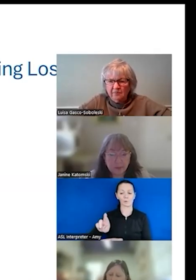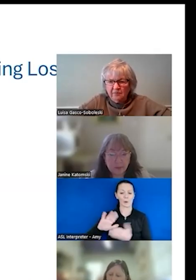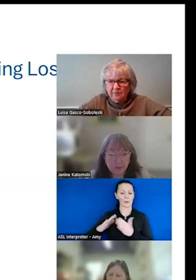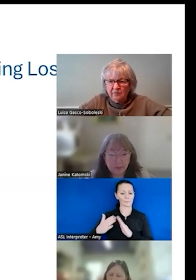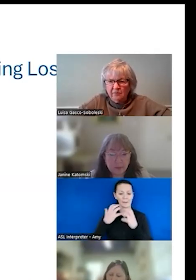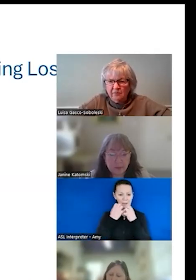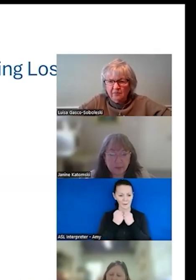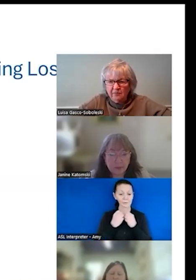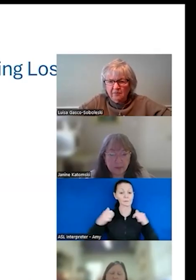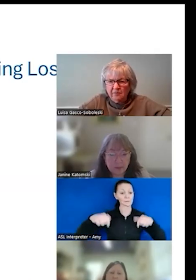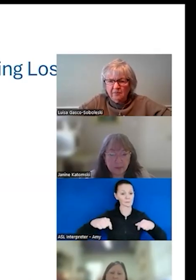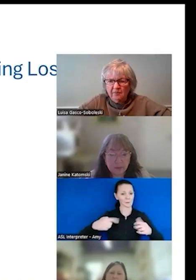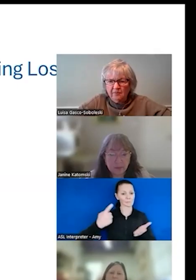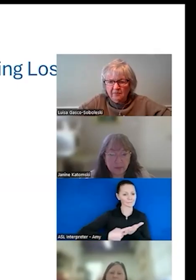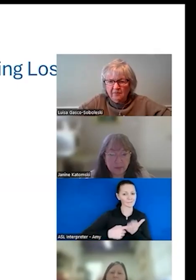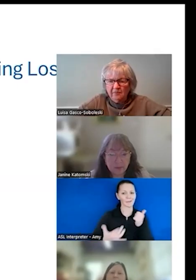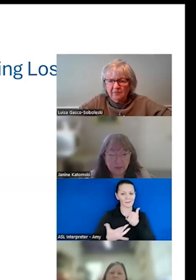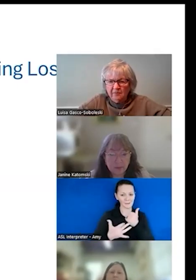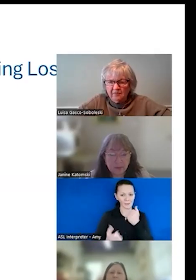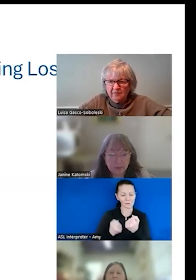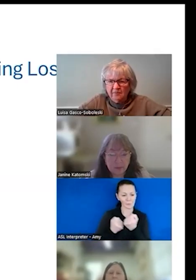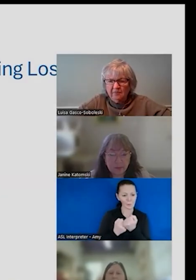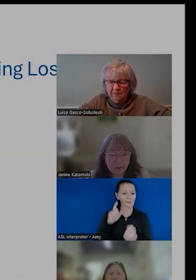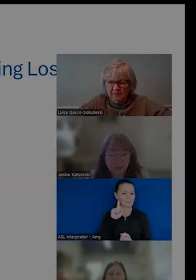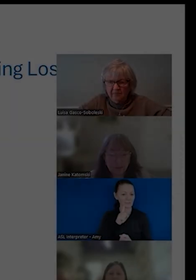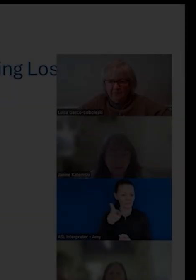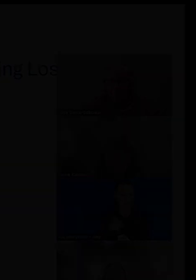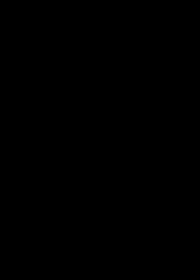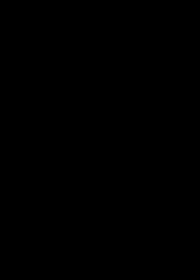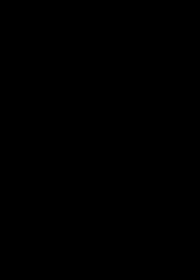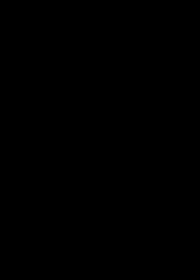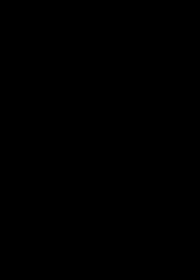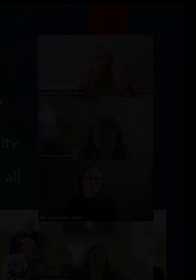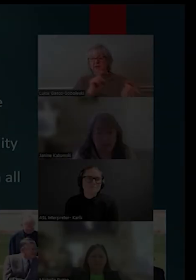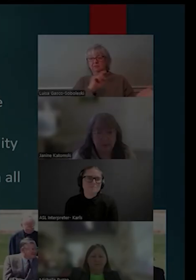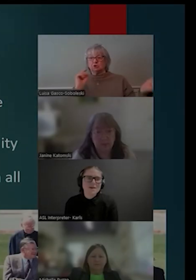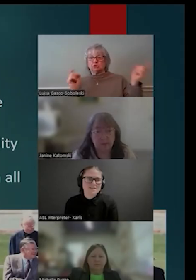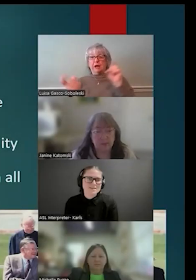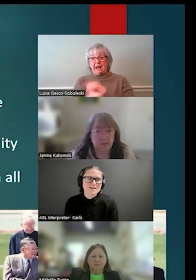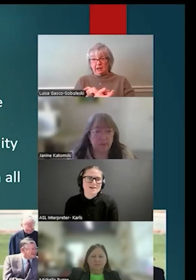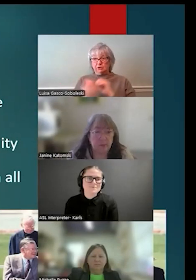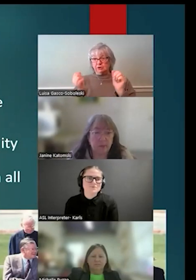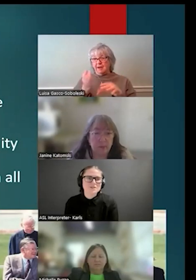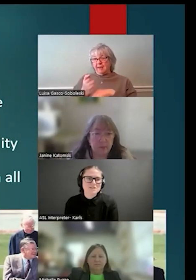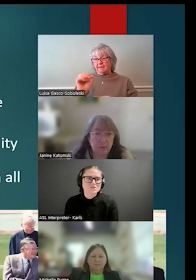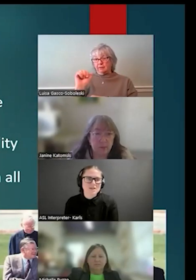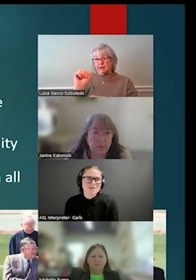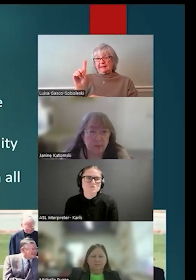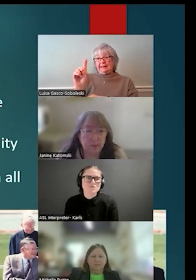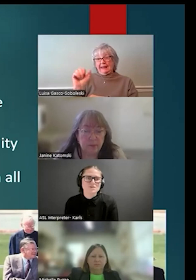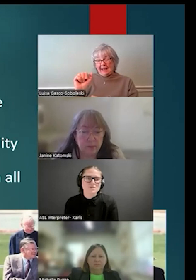are talking about technology supporting deaf and hard of hearing communities. Many things have